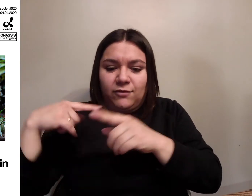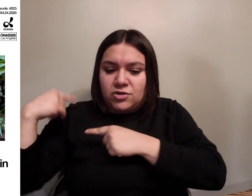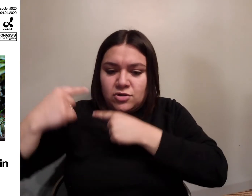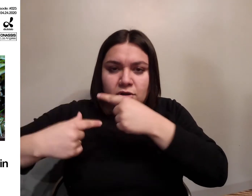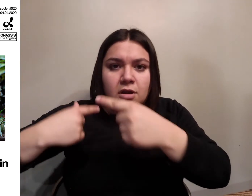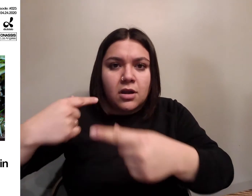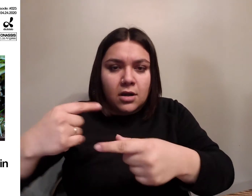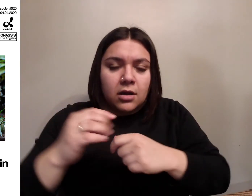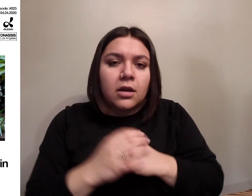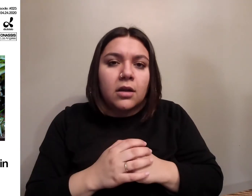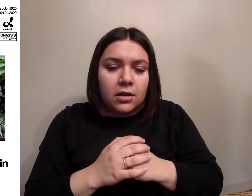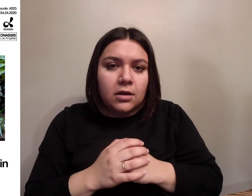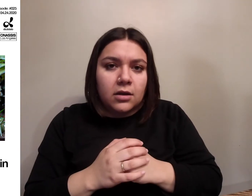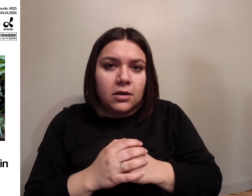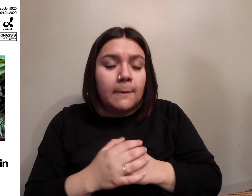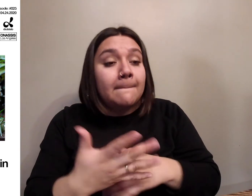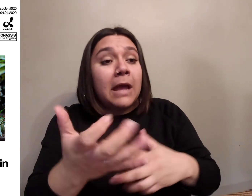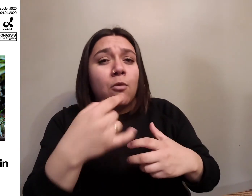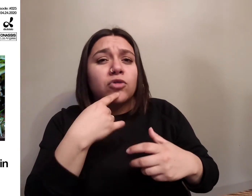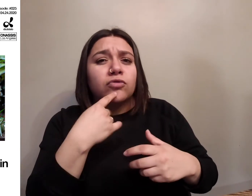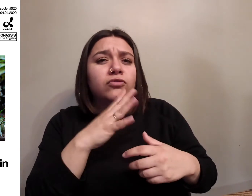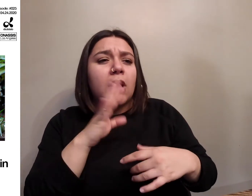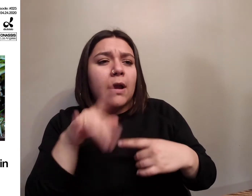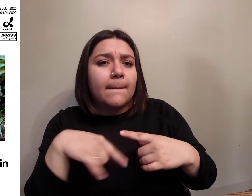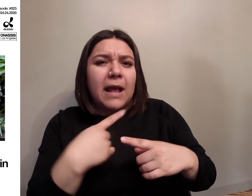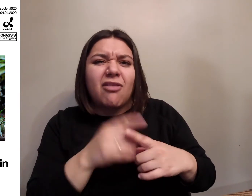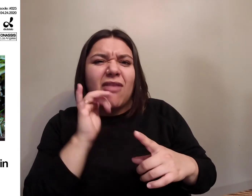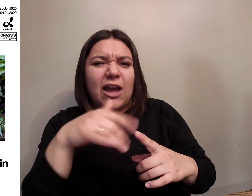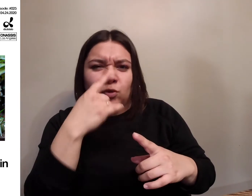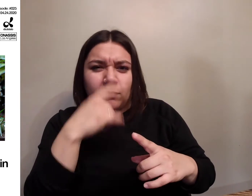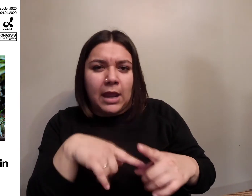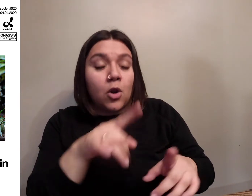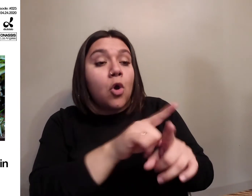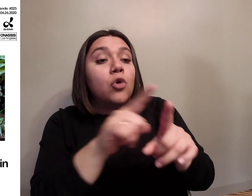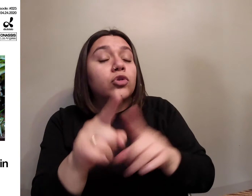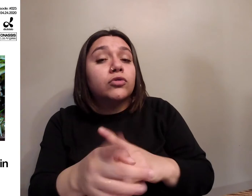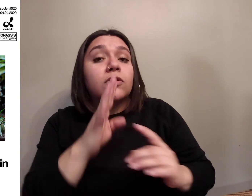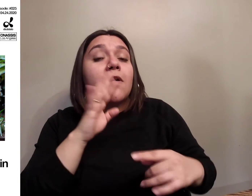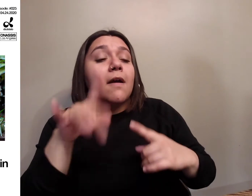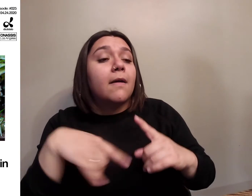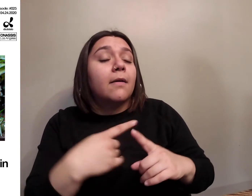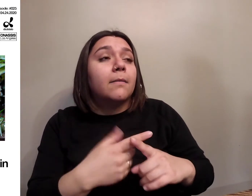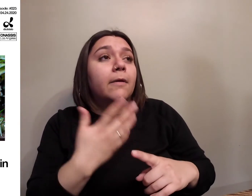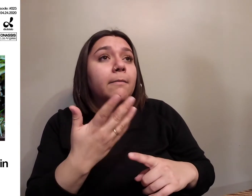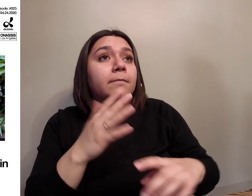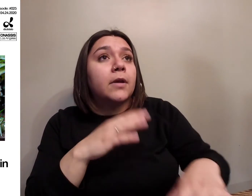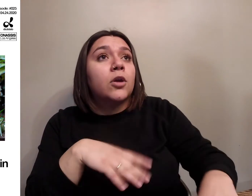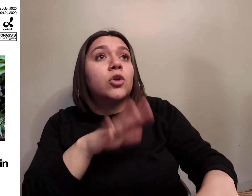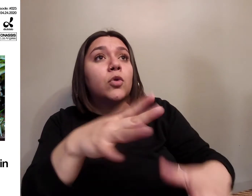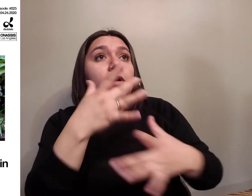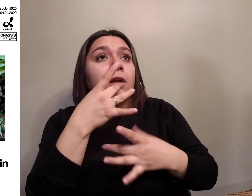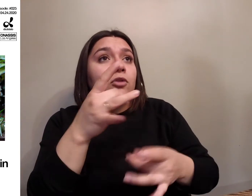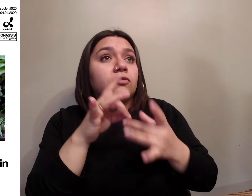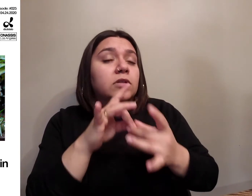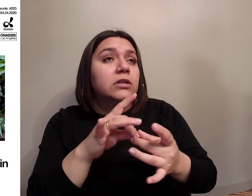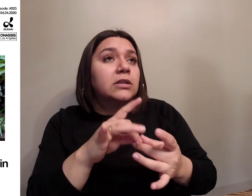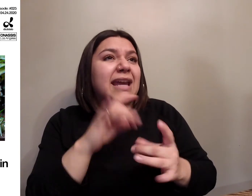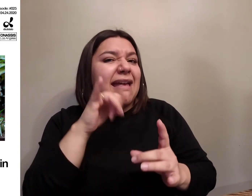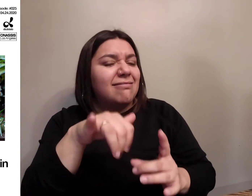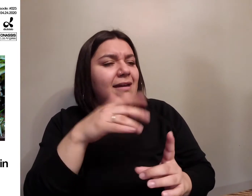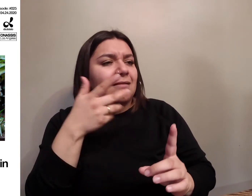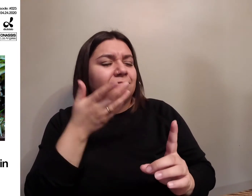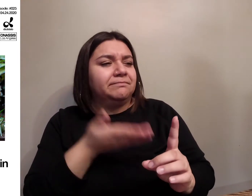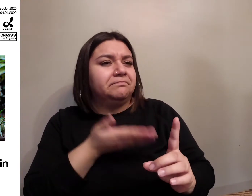Yes, I think part of the answer is about movements. You